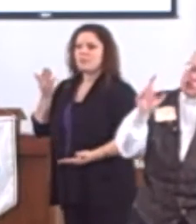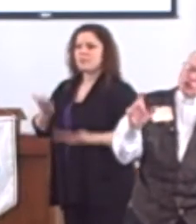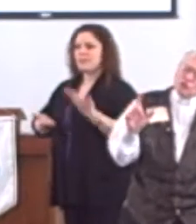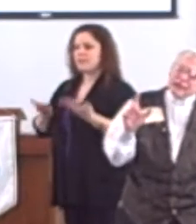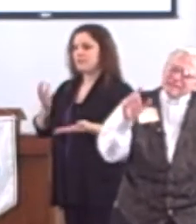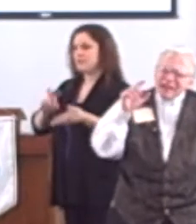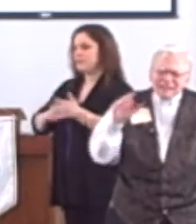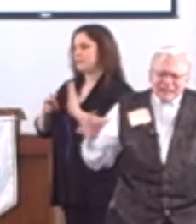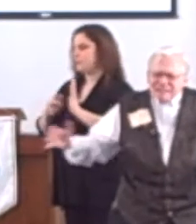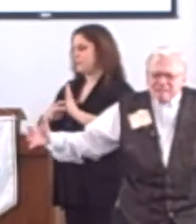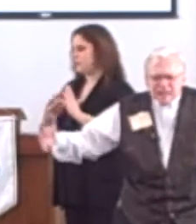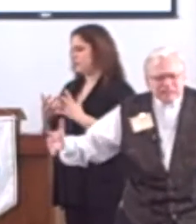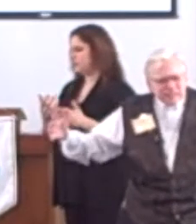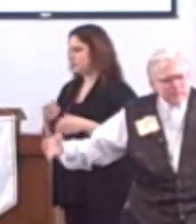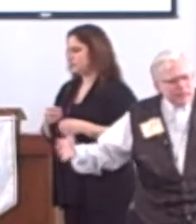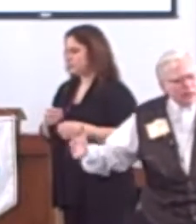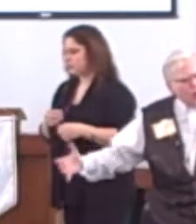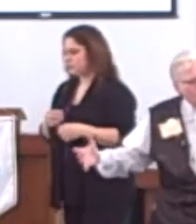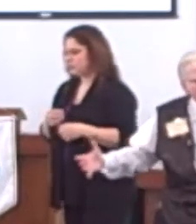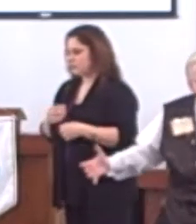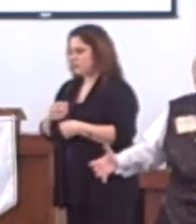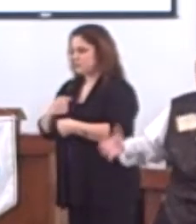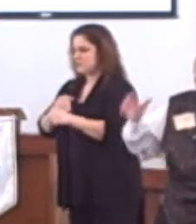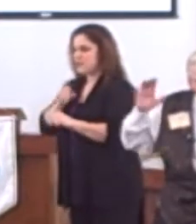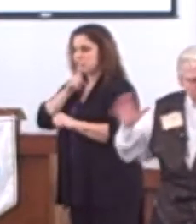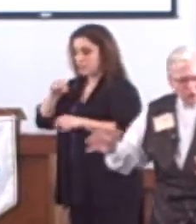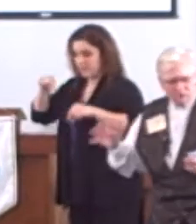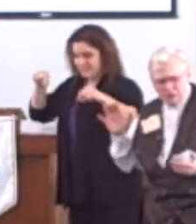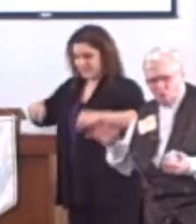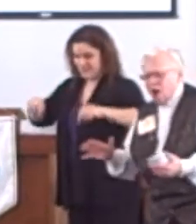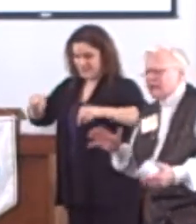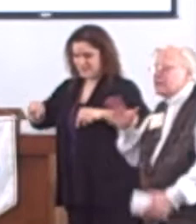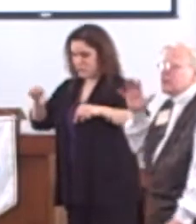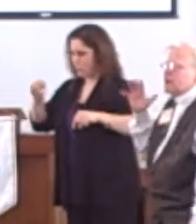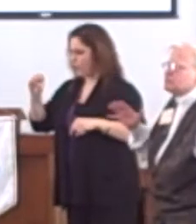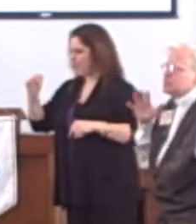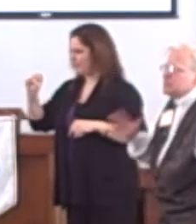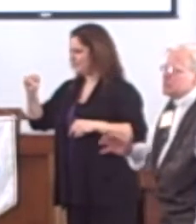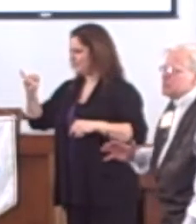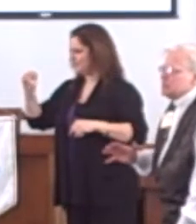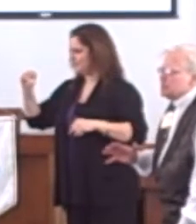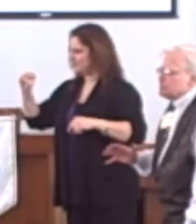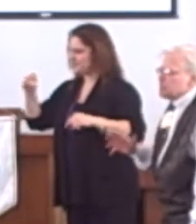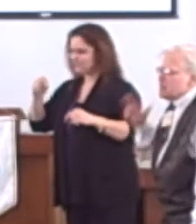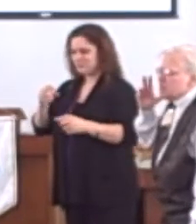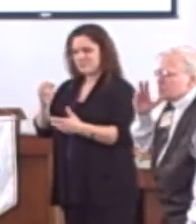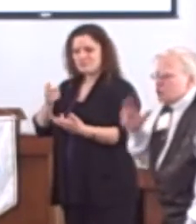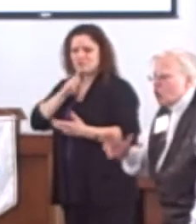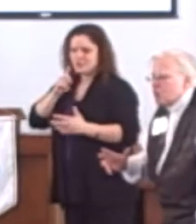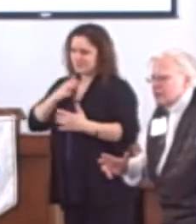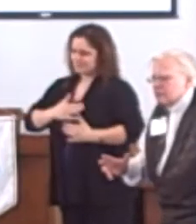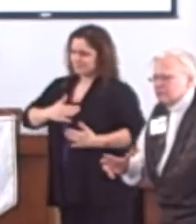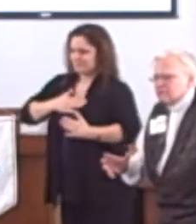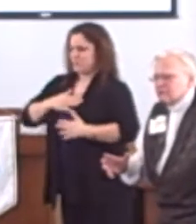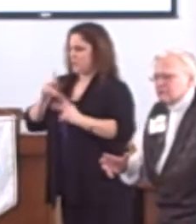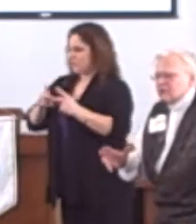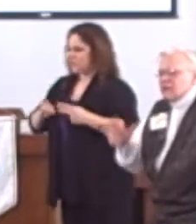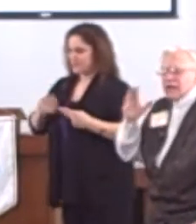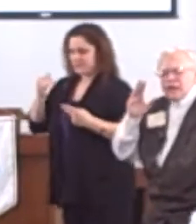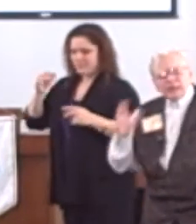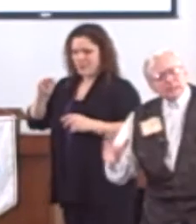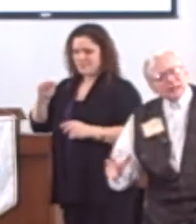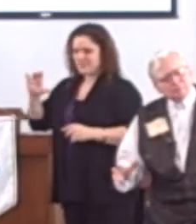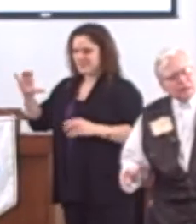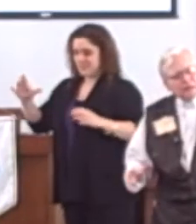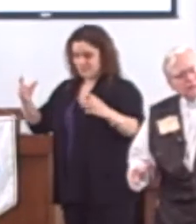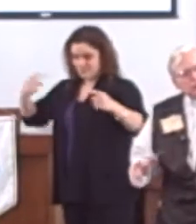it's ensuring that this little oasis that we call Milwaukee MCC is open